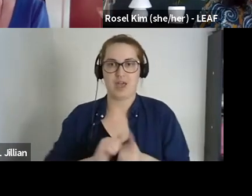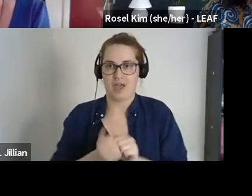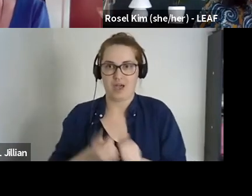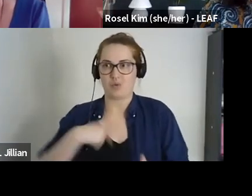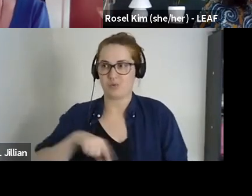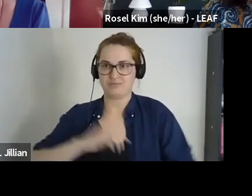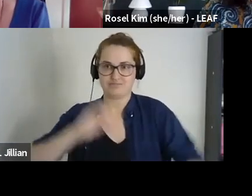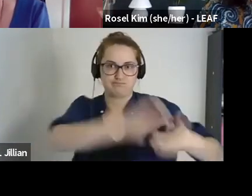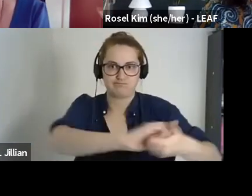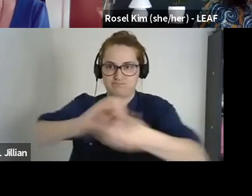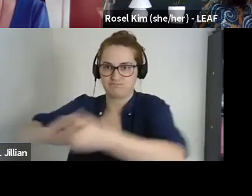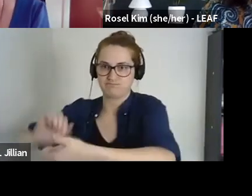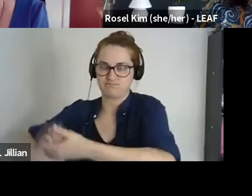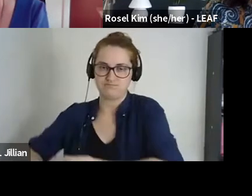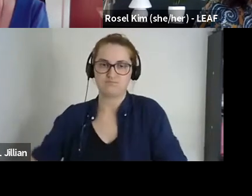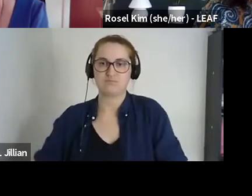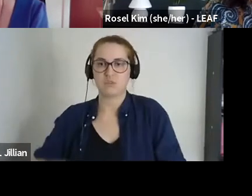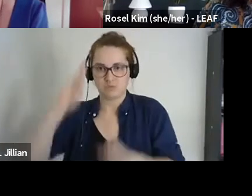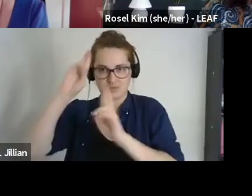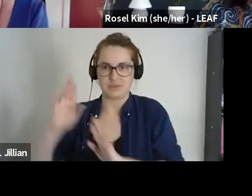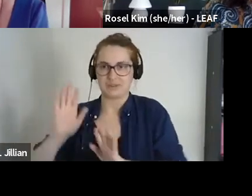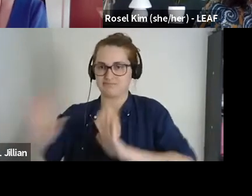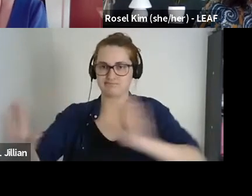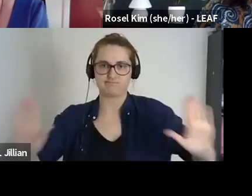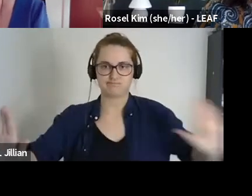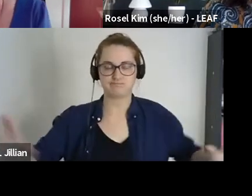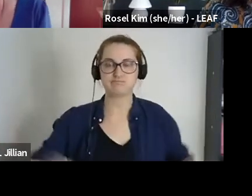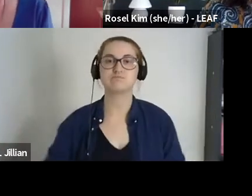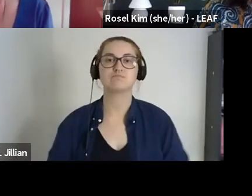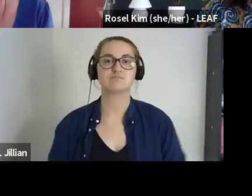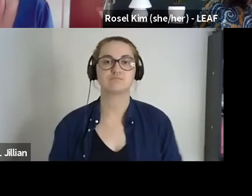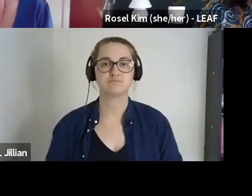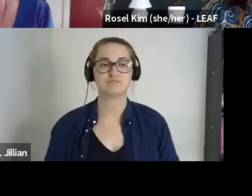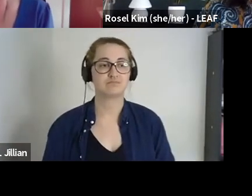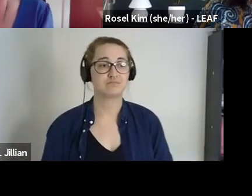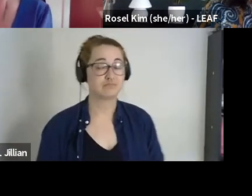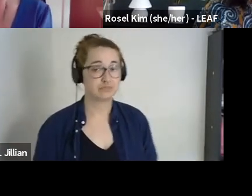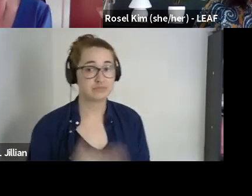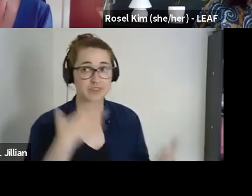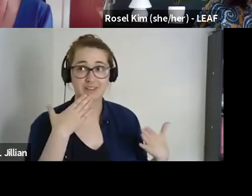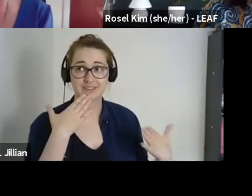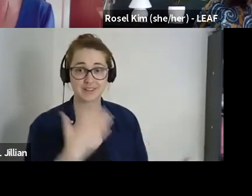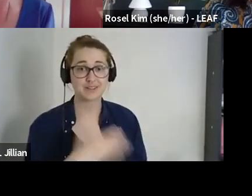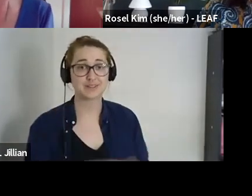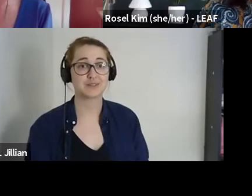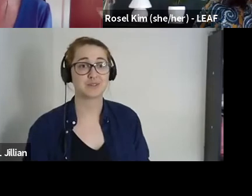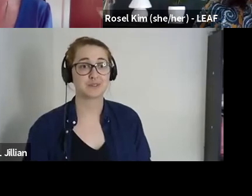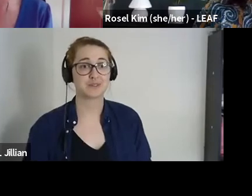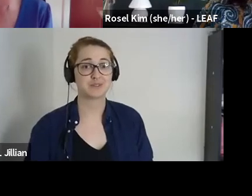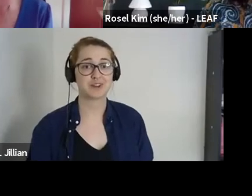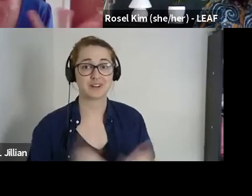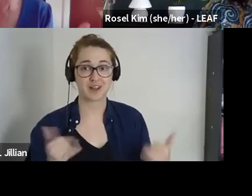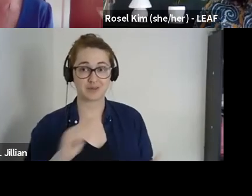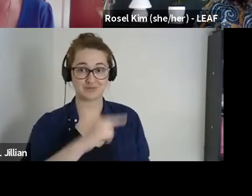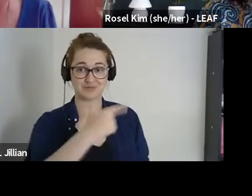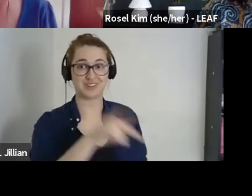for each area. Thanks. Thank you, Bonnie. And I'm just going to go right over to you this time, Carrie, to